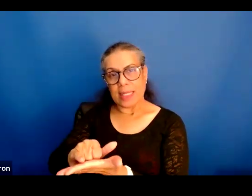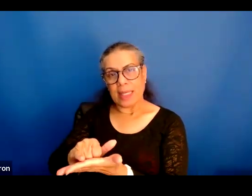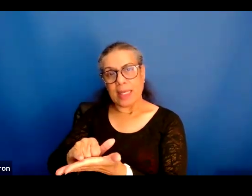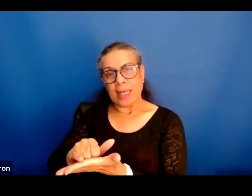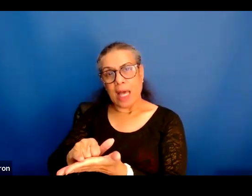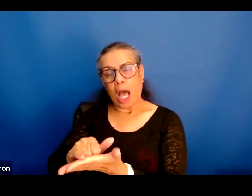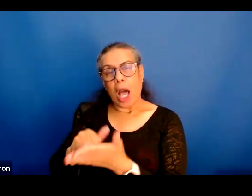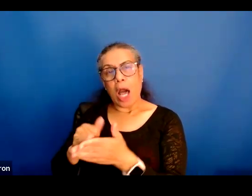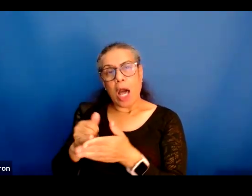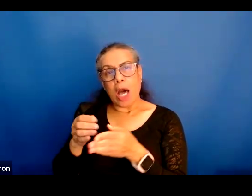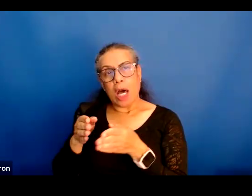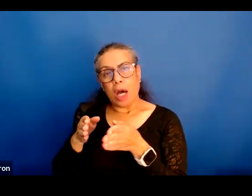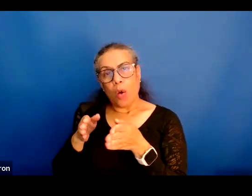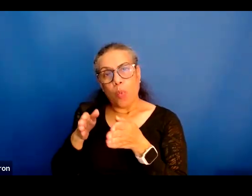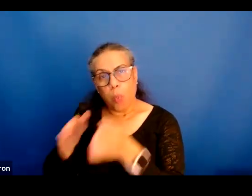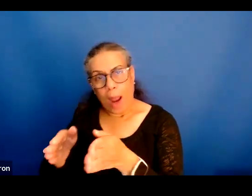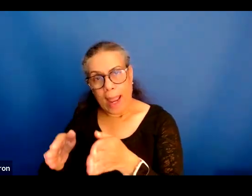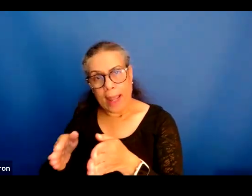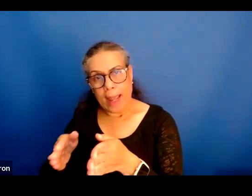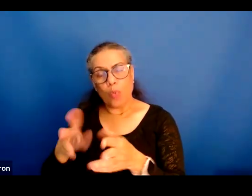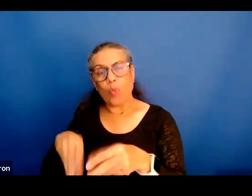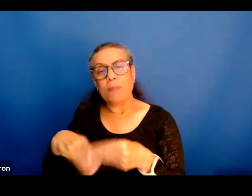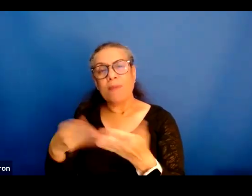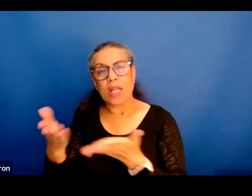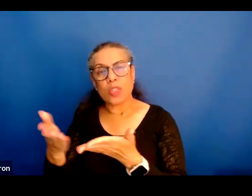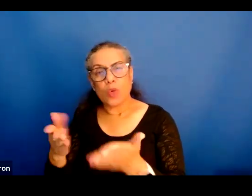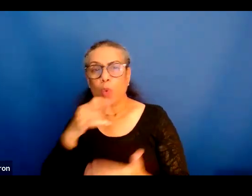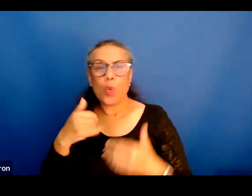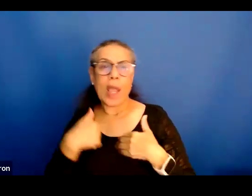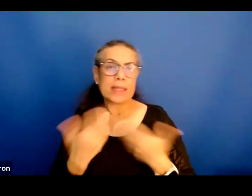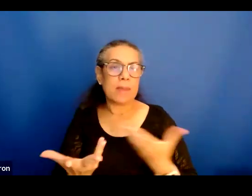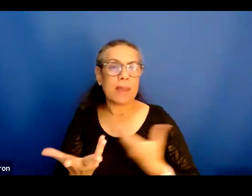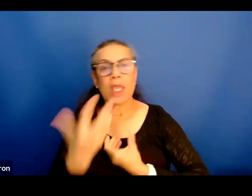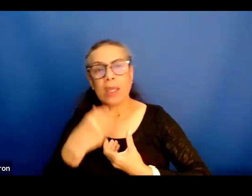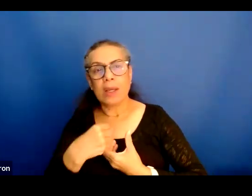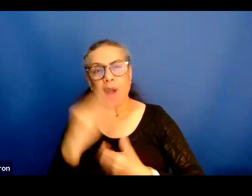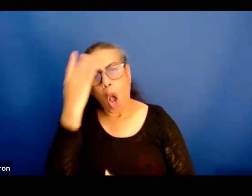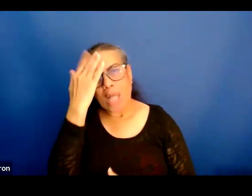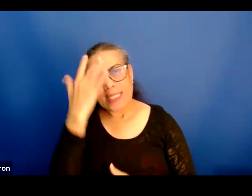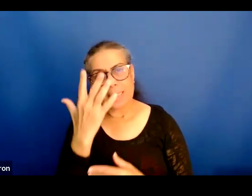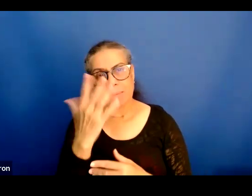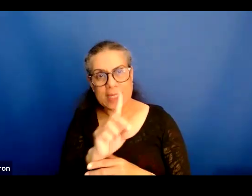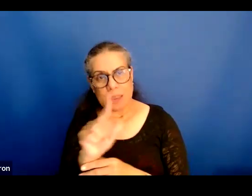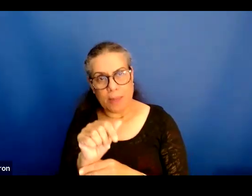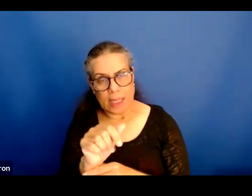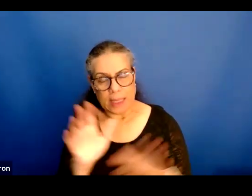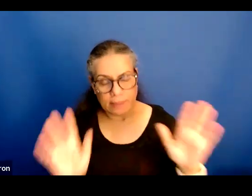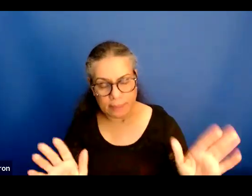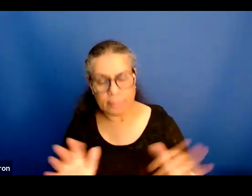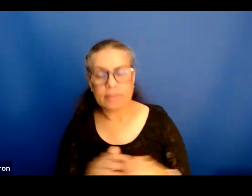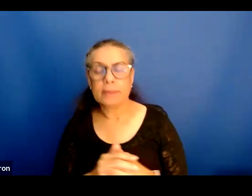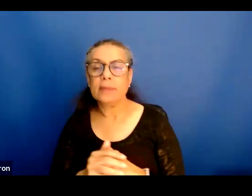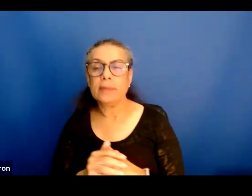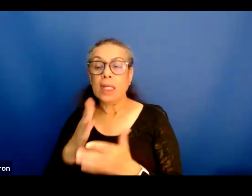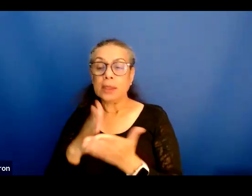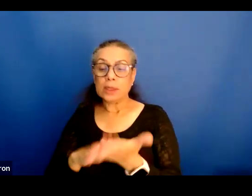of services that we provide to our students who have an autism disability. We do have some schools